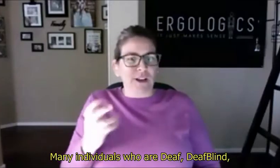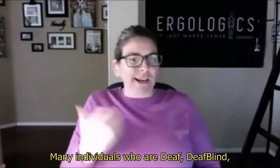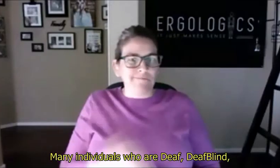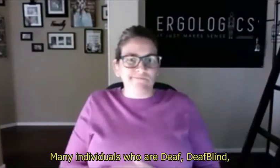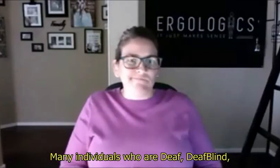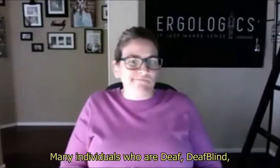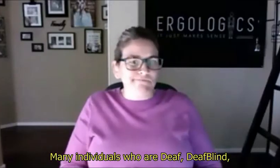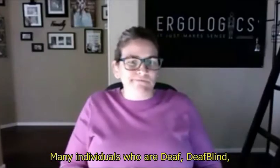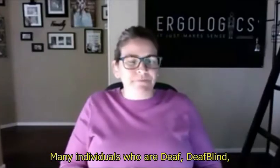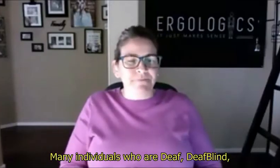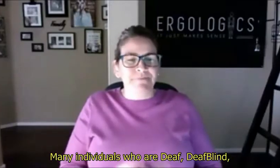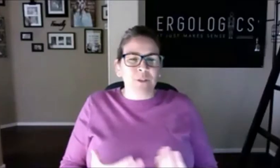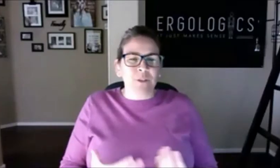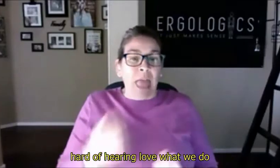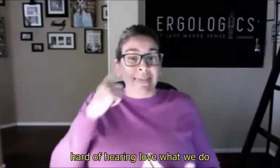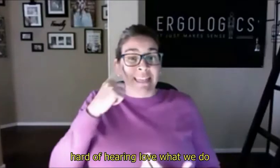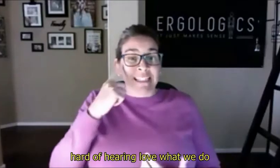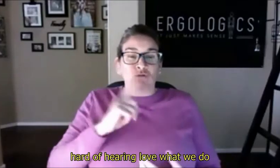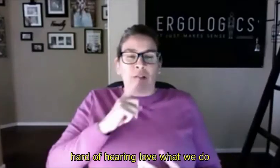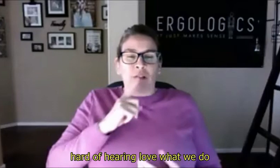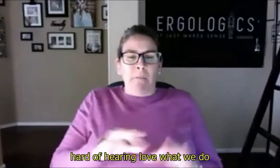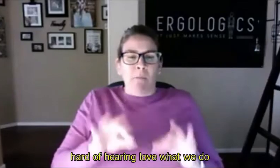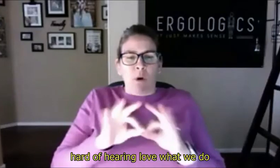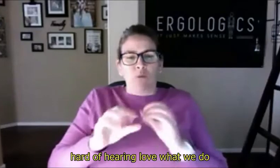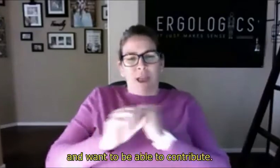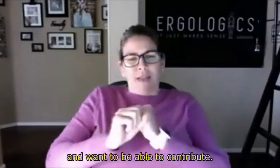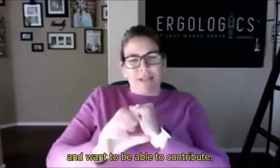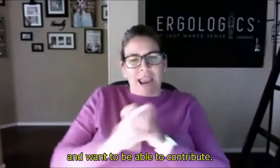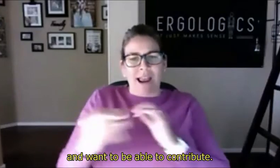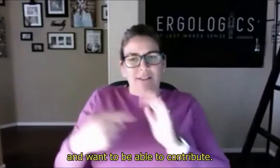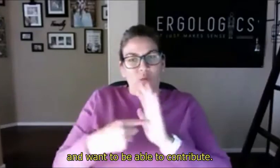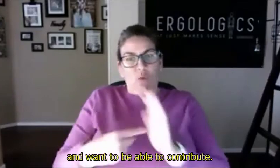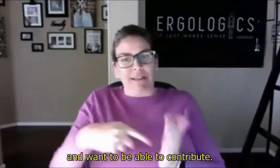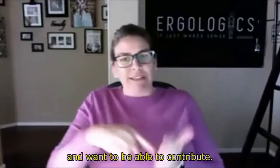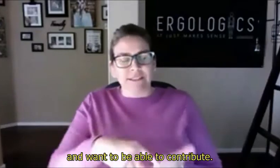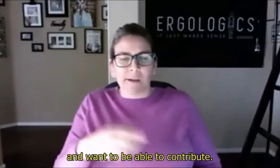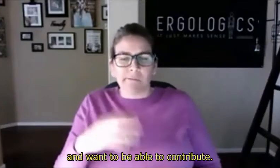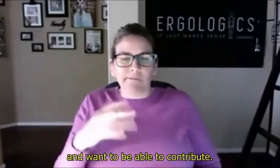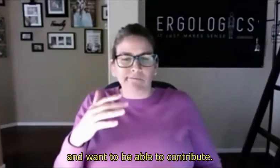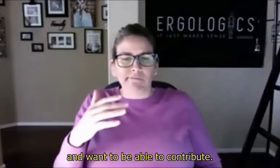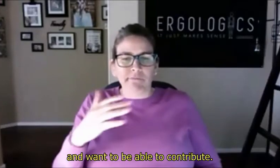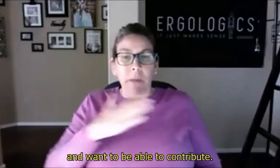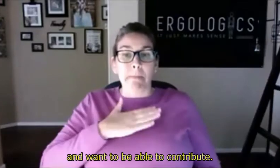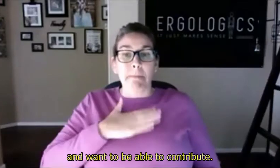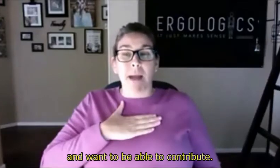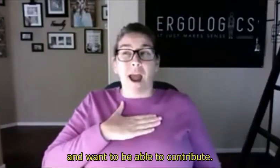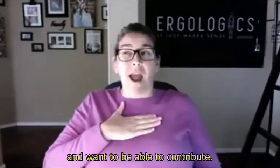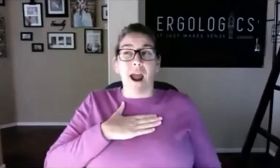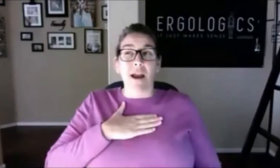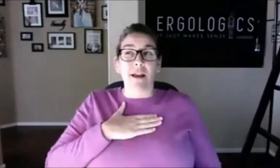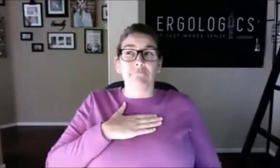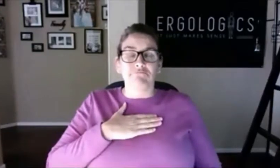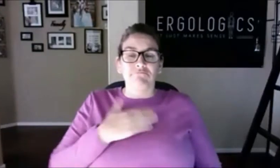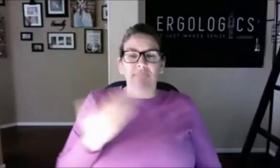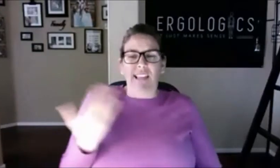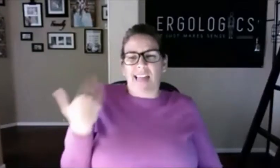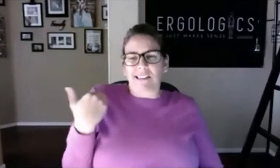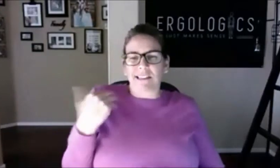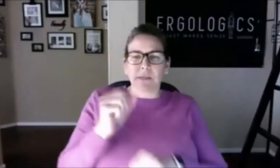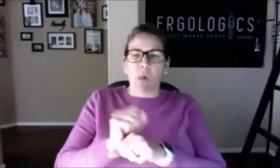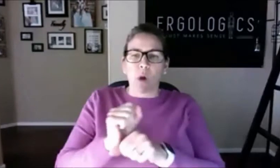Many individuals who are deaf, deafblind, hard of hearing, love what we do and want to be able to contribute.